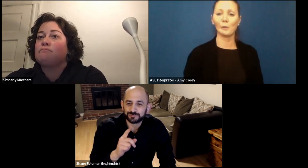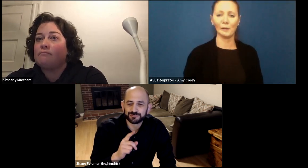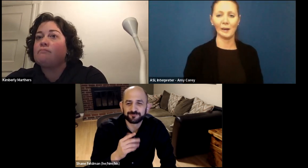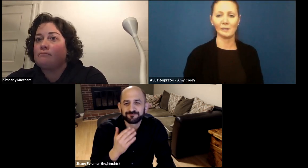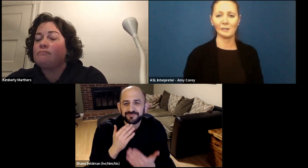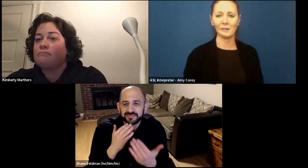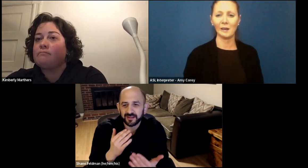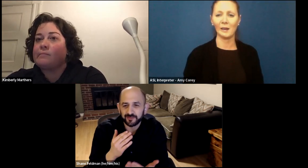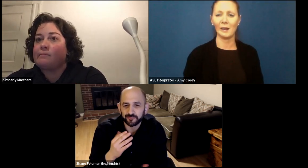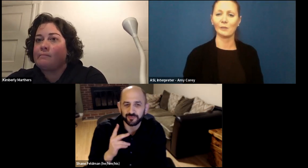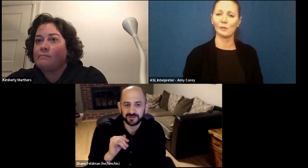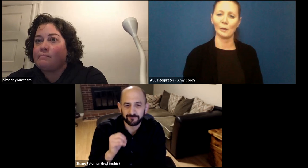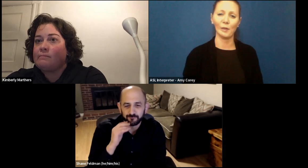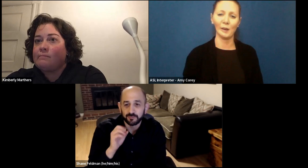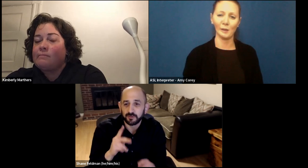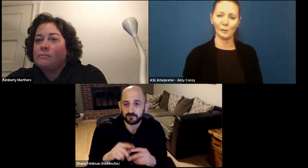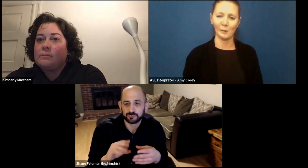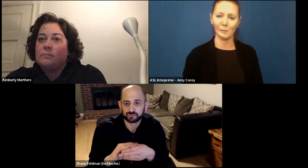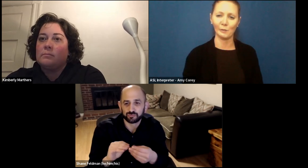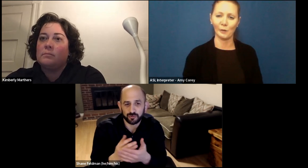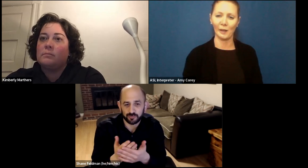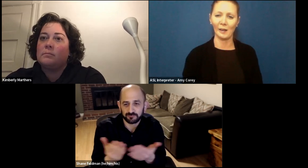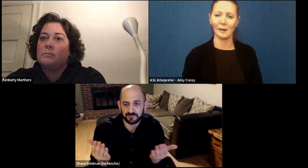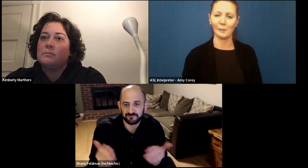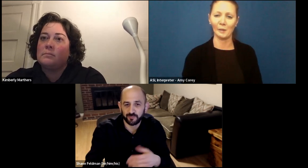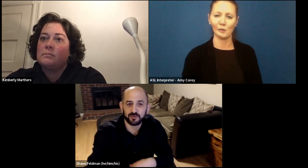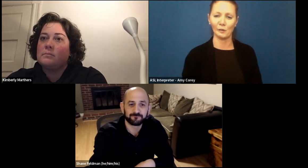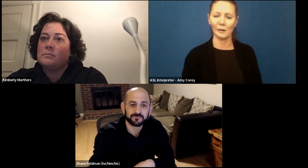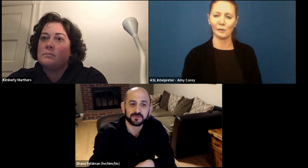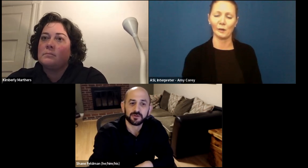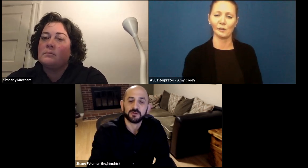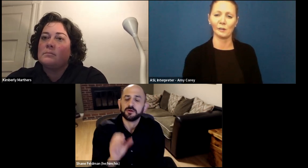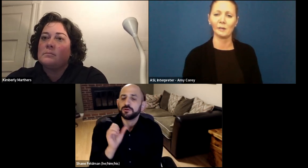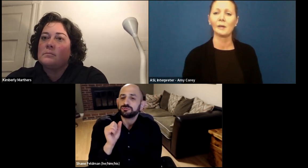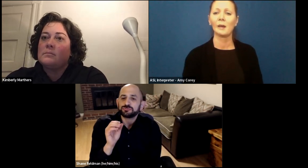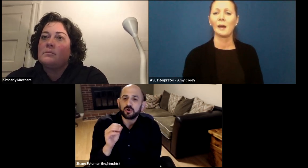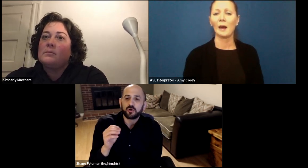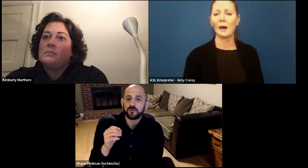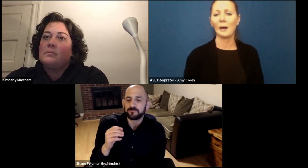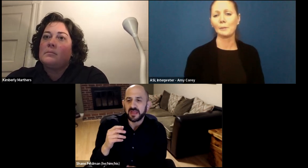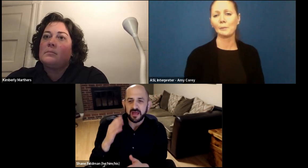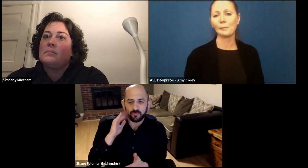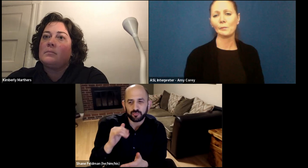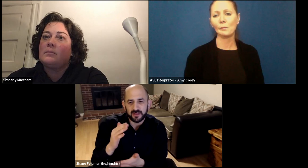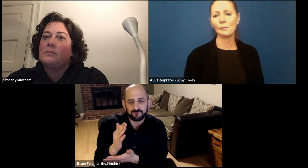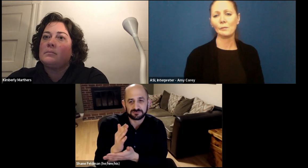I would, yes. First of all, thank you, Kim, for that introduction.